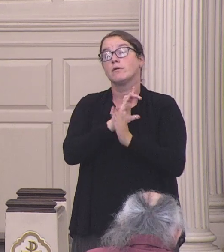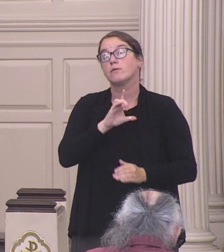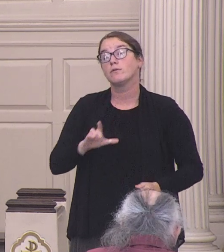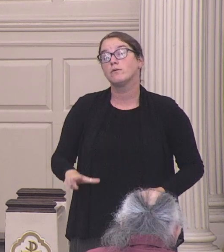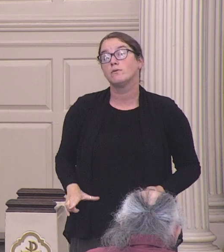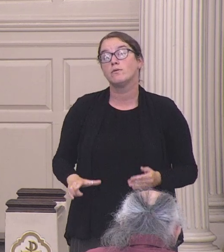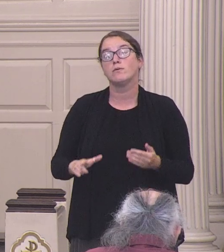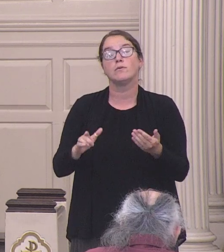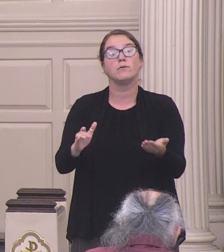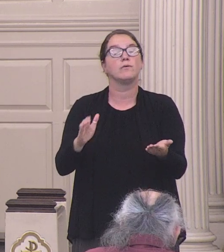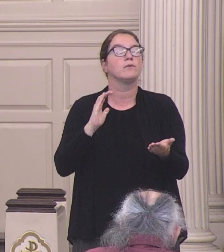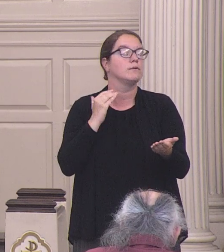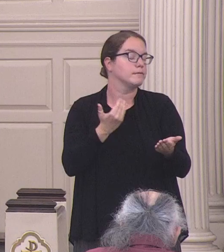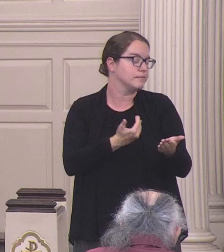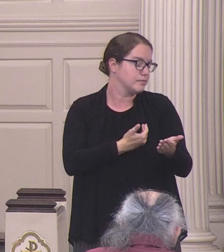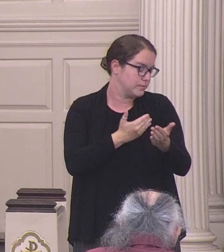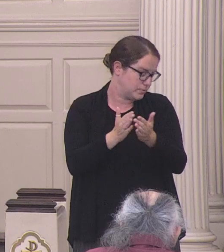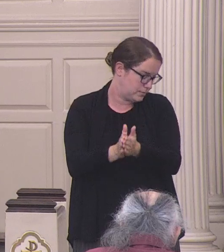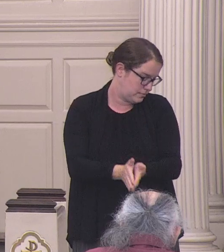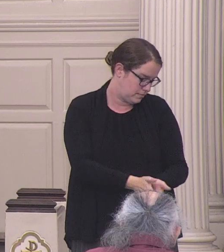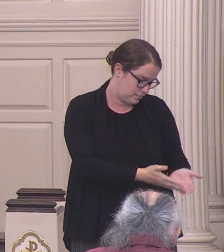our prayer.